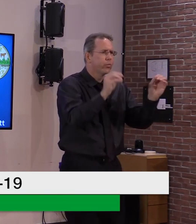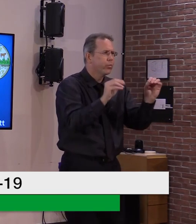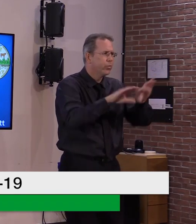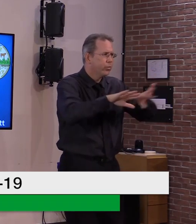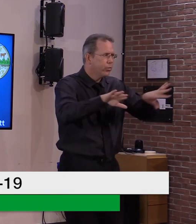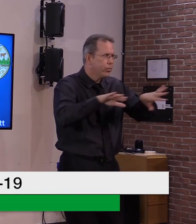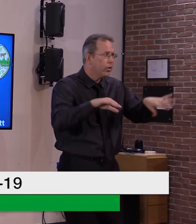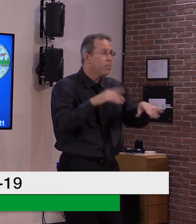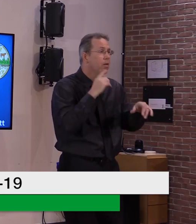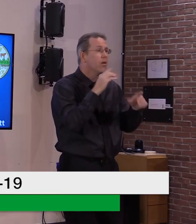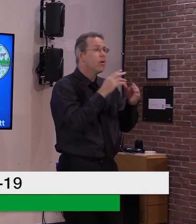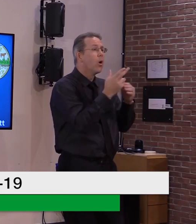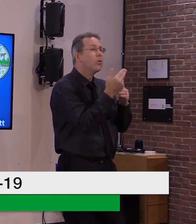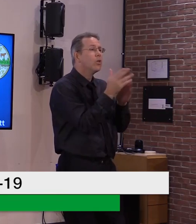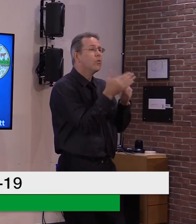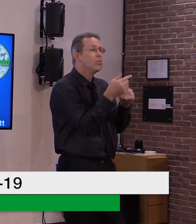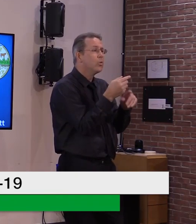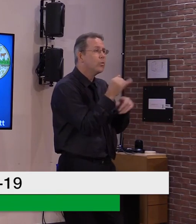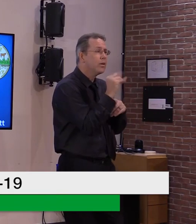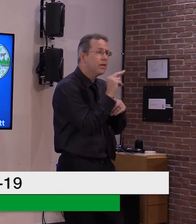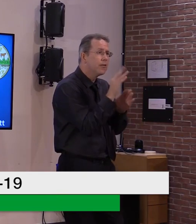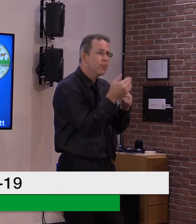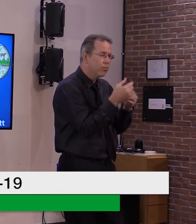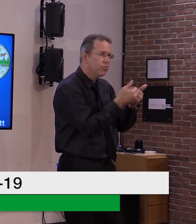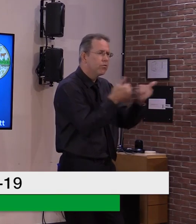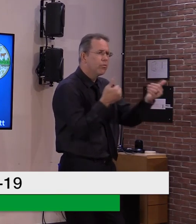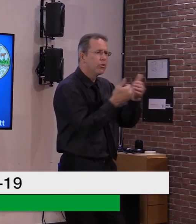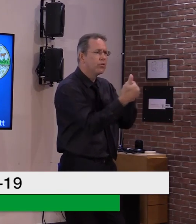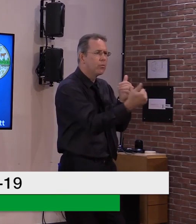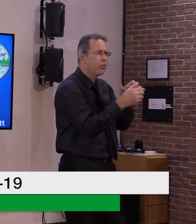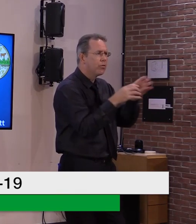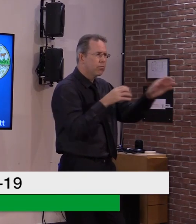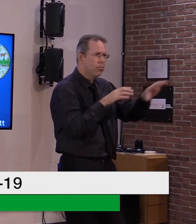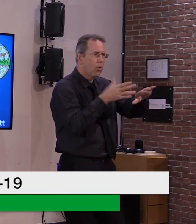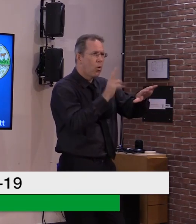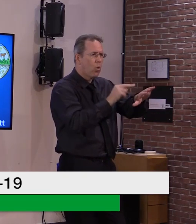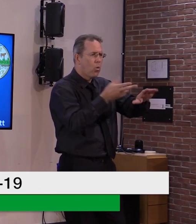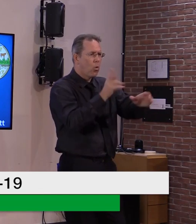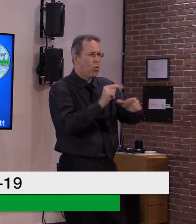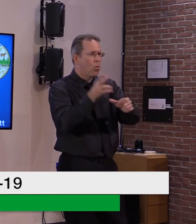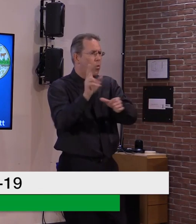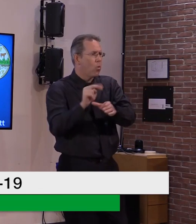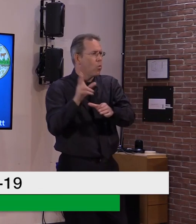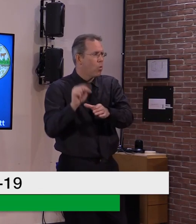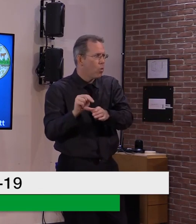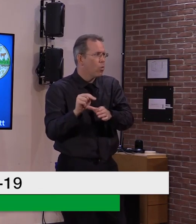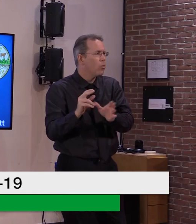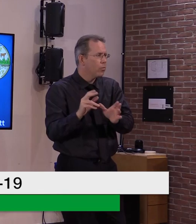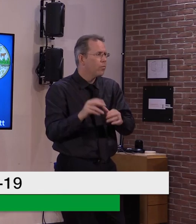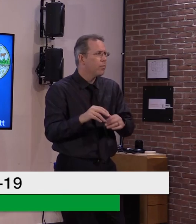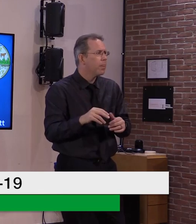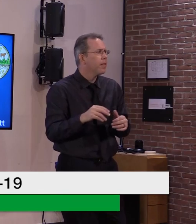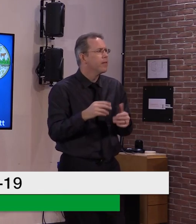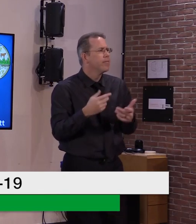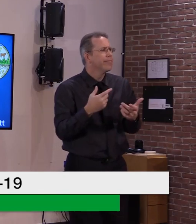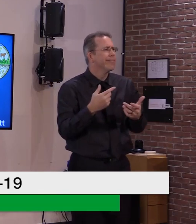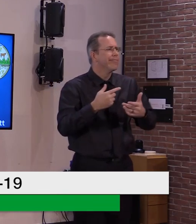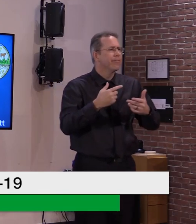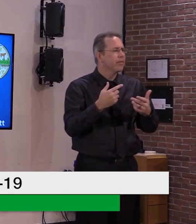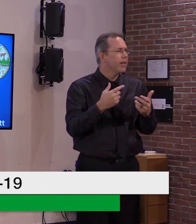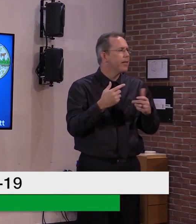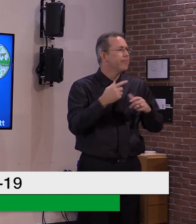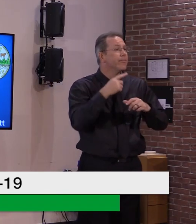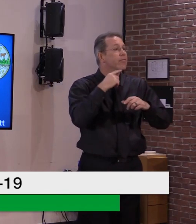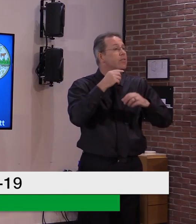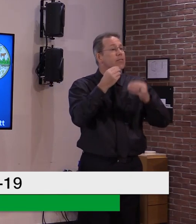restaurant would where separate households are seated at different tables properly space supporting for um restaurant guidelines